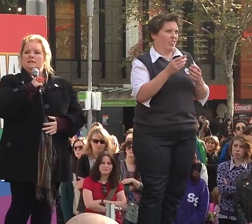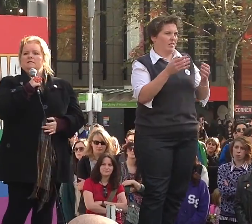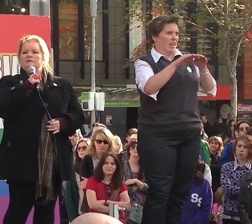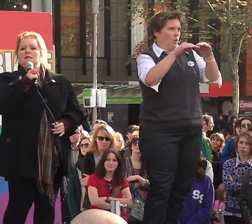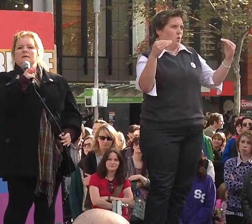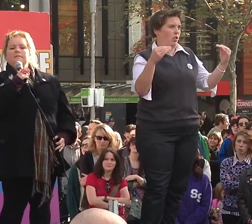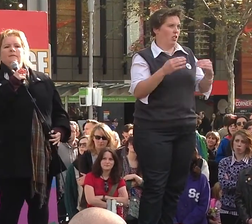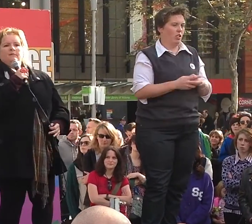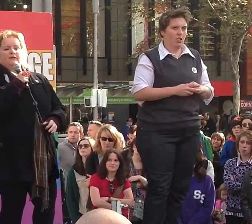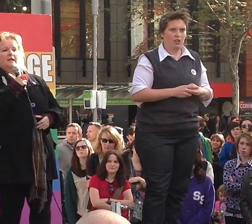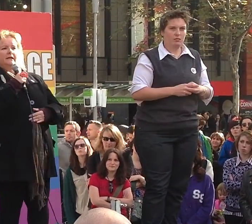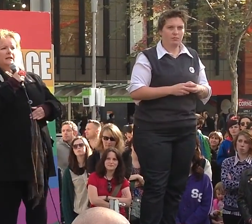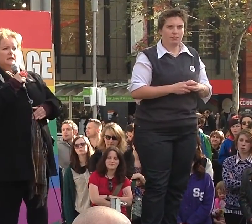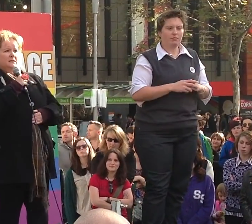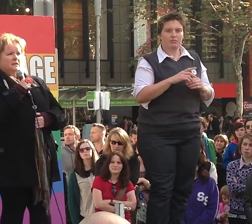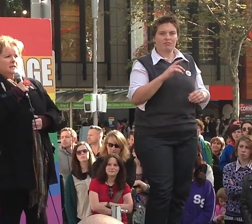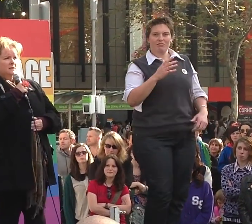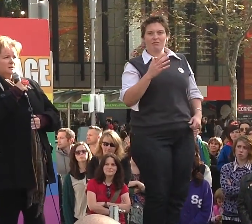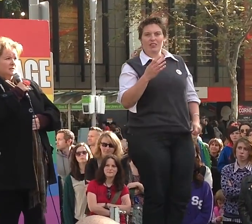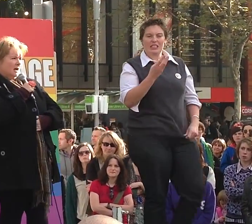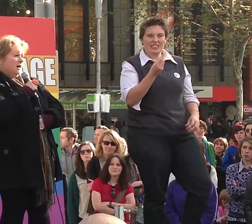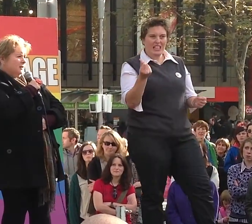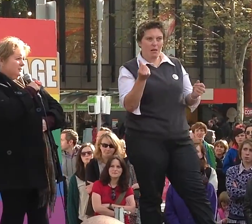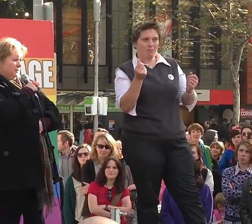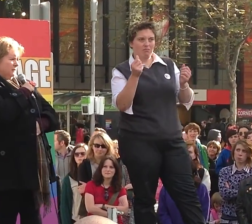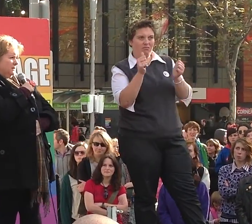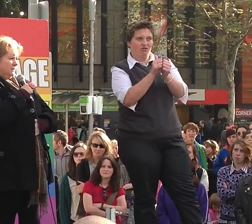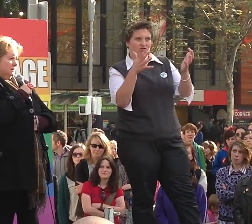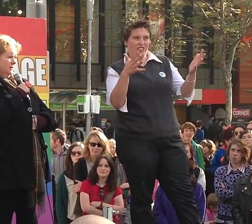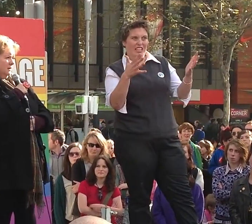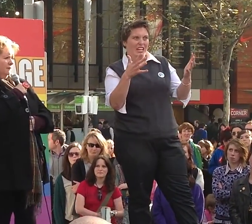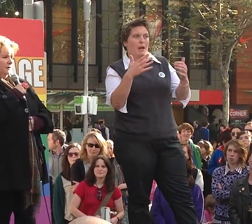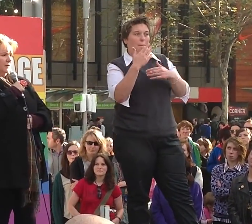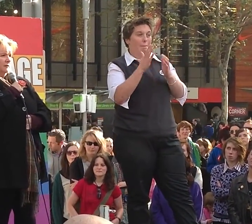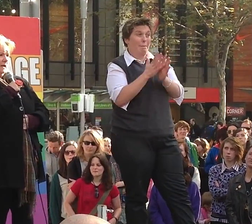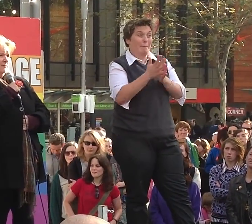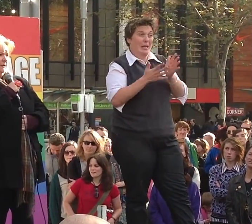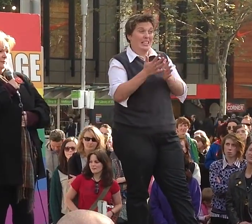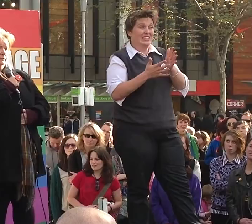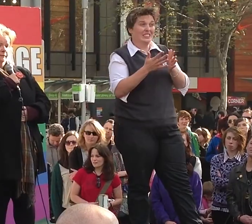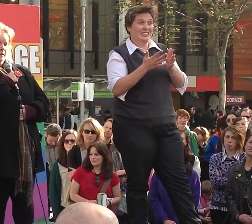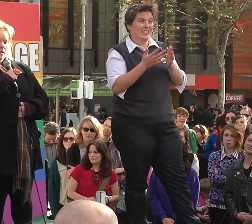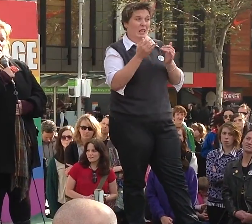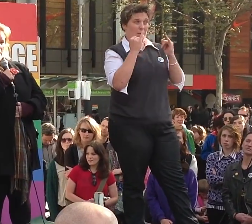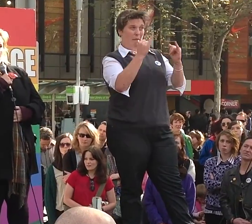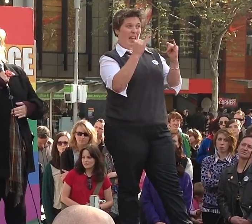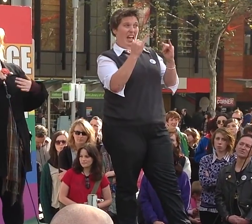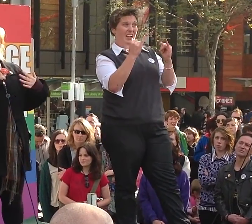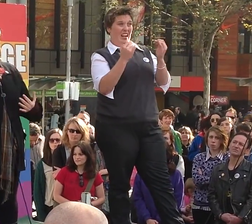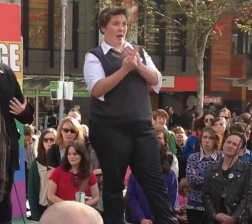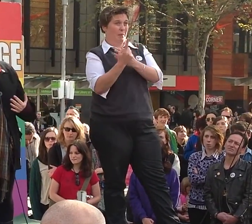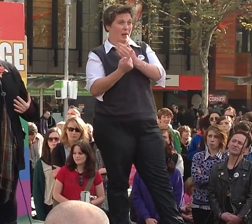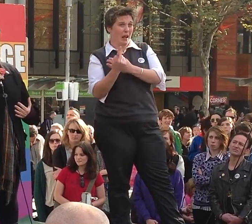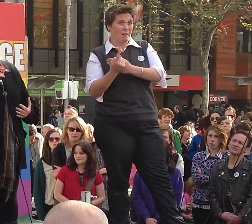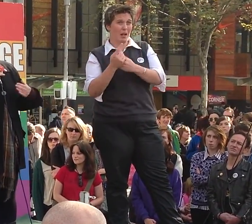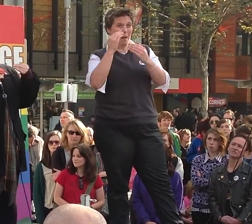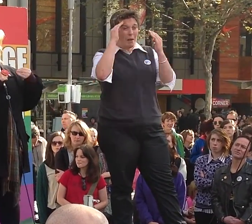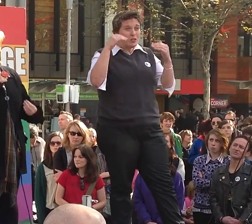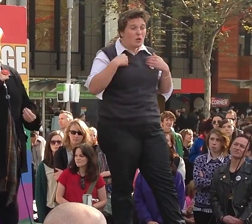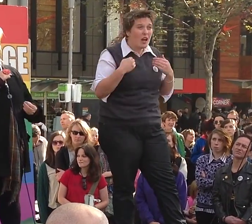to see for some, but nonetheless leads to dire consequences for a lot of gay people. I'm